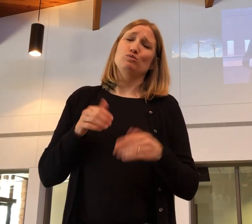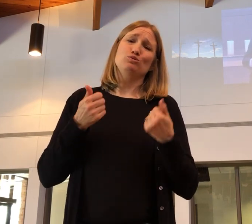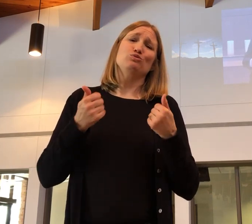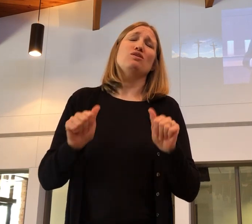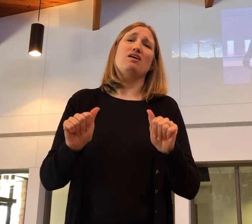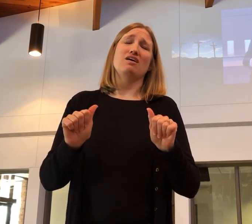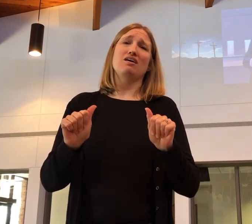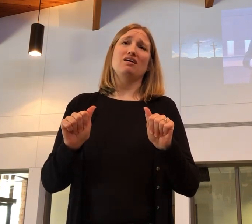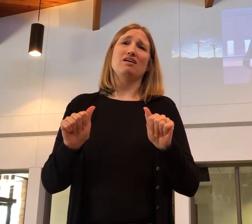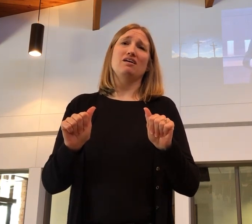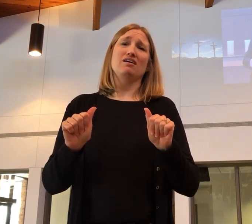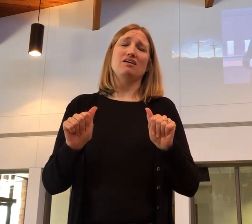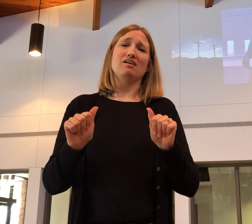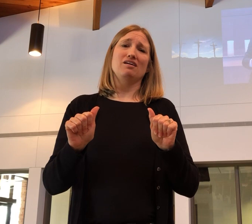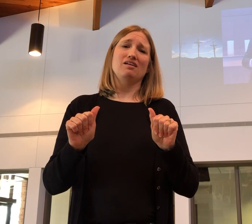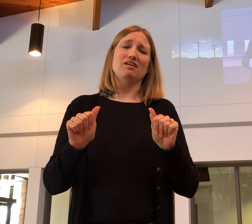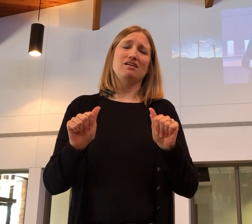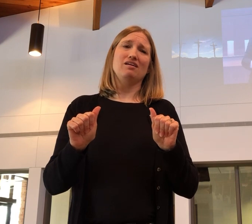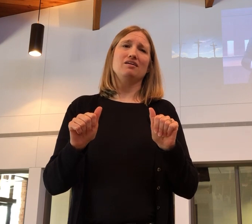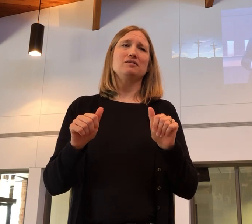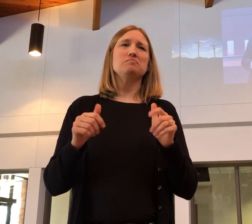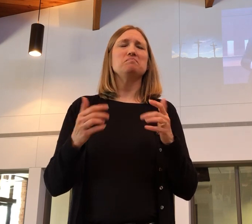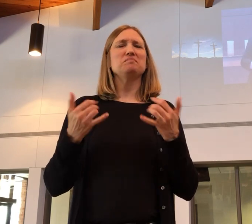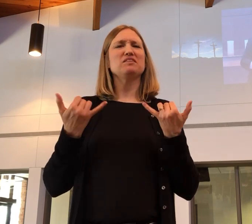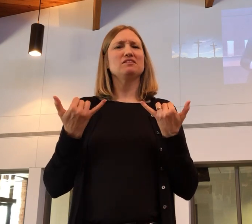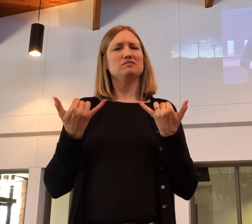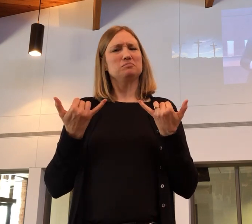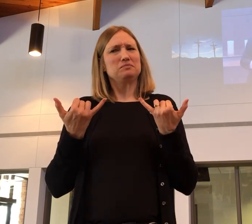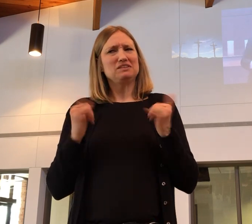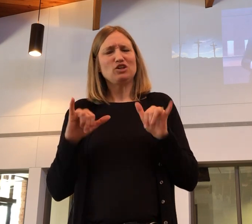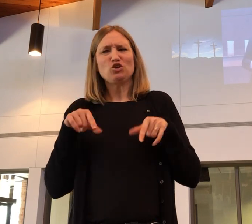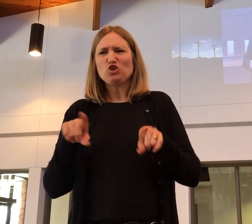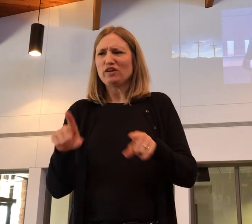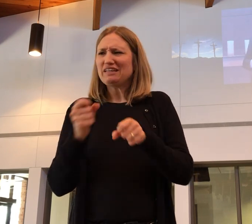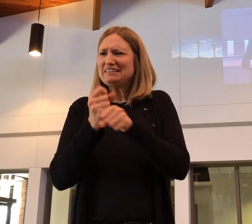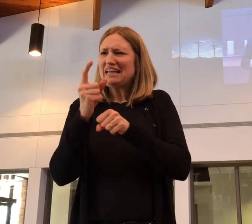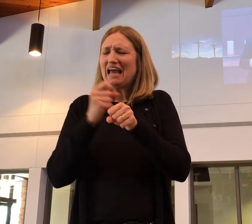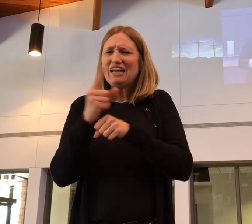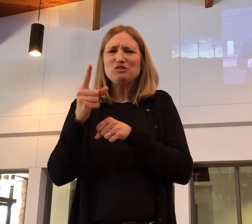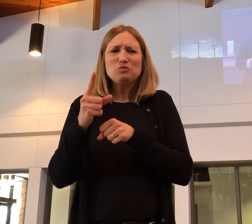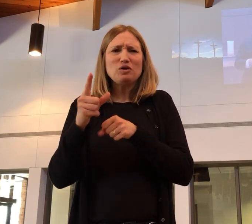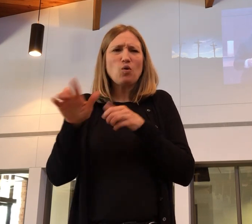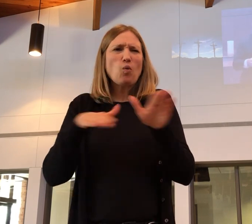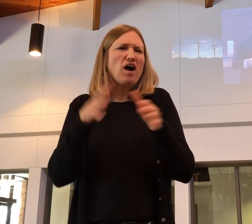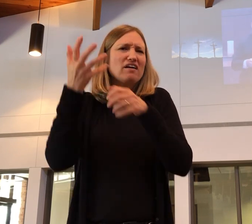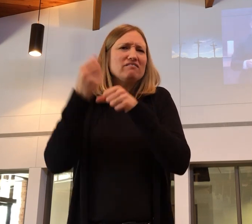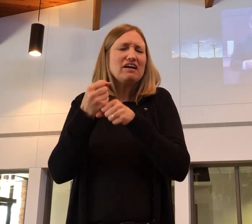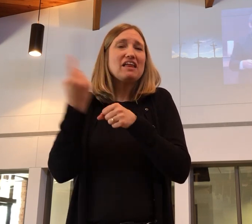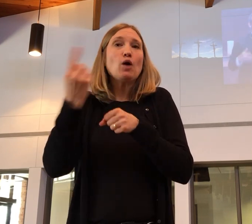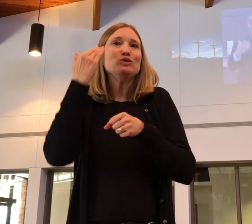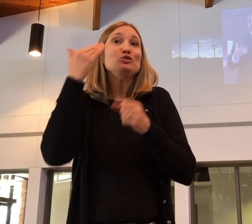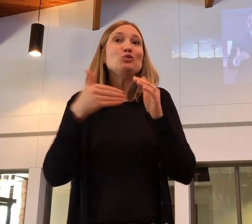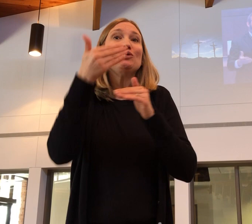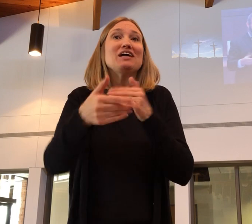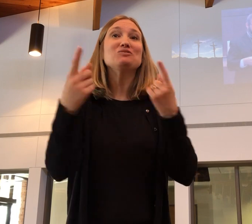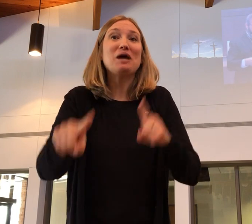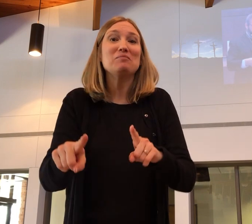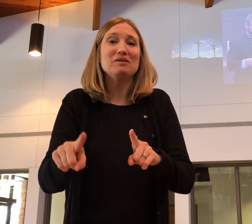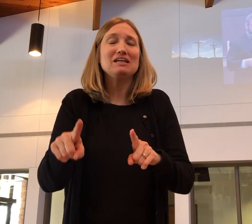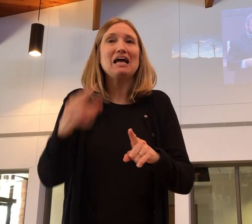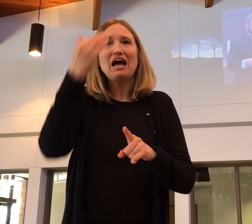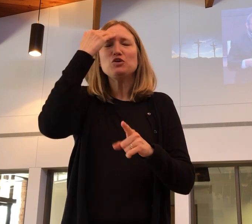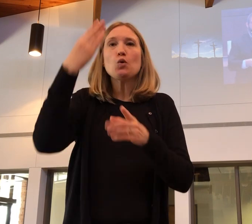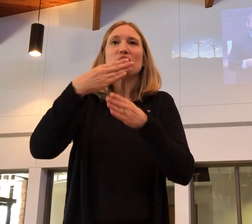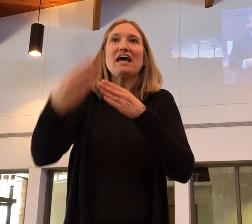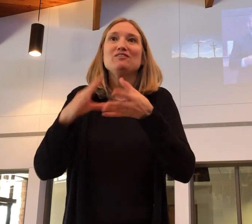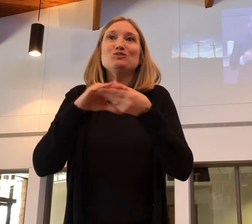But in this annual walk of faith, I always knew what came next. I always knew how the ending